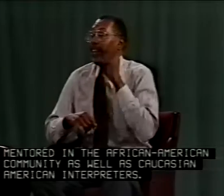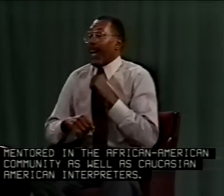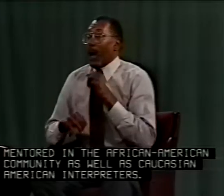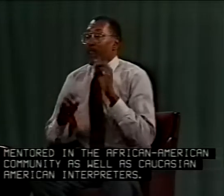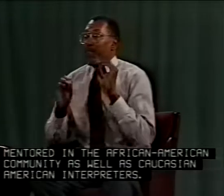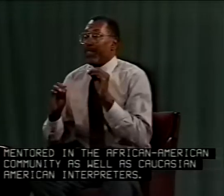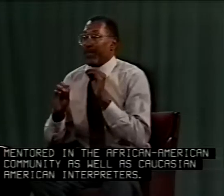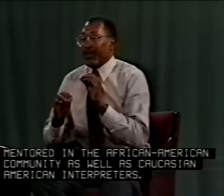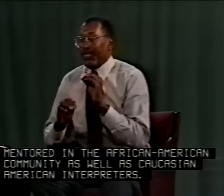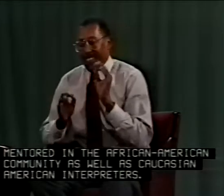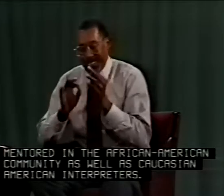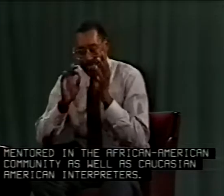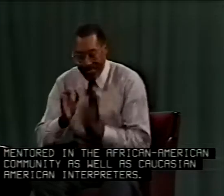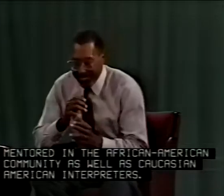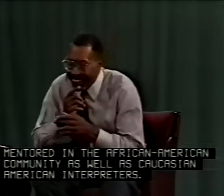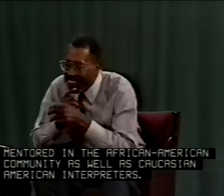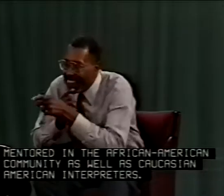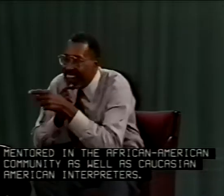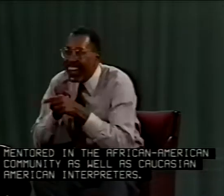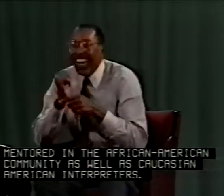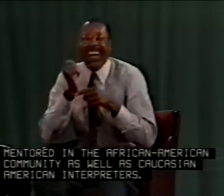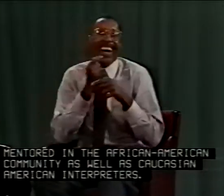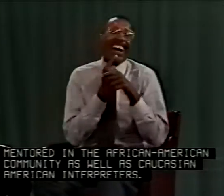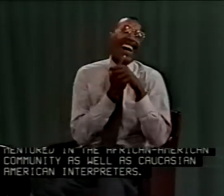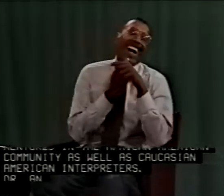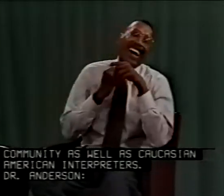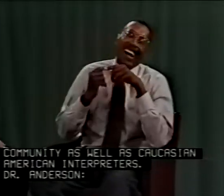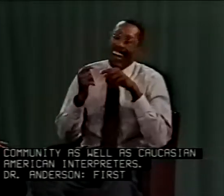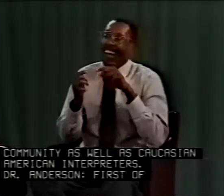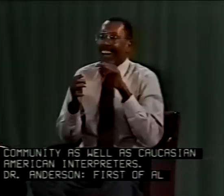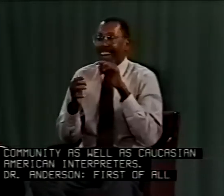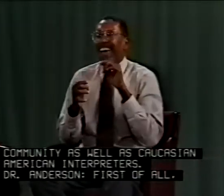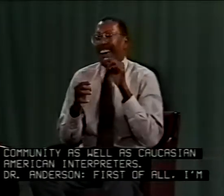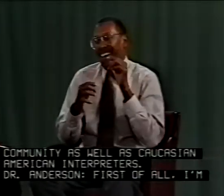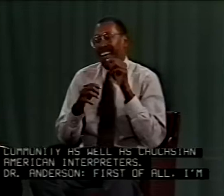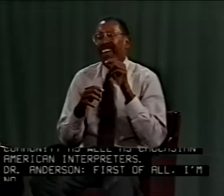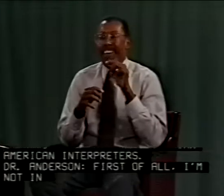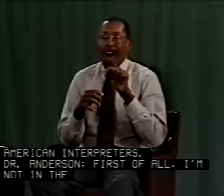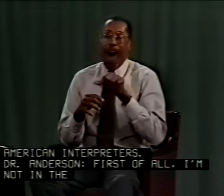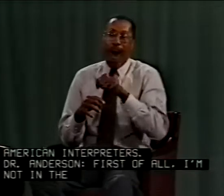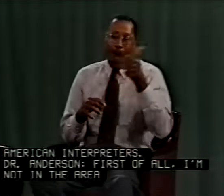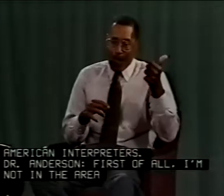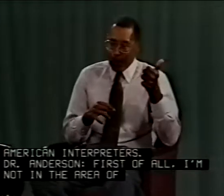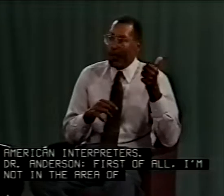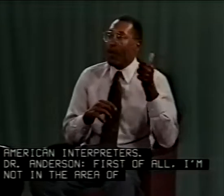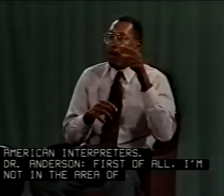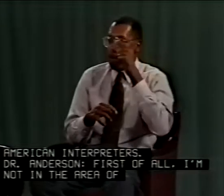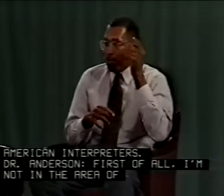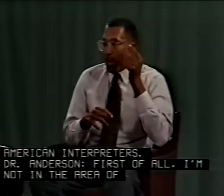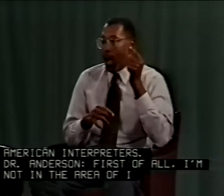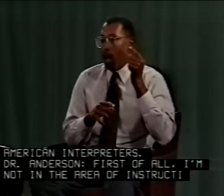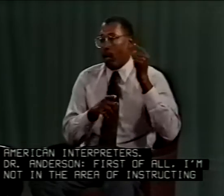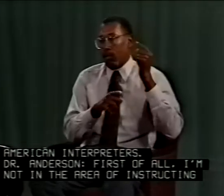Well, first of all, I'm not in the area of instructing or teaching interpreters. But other